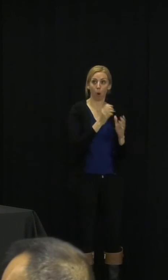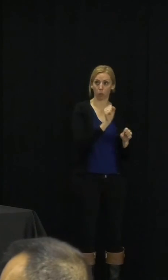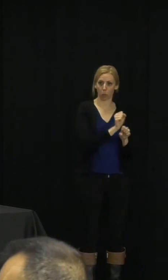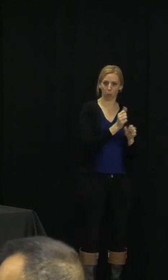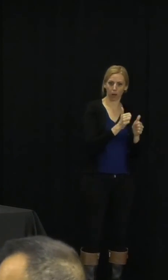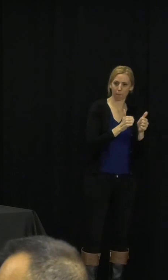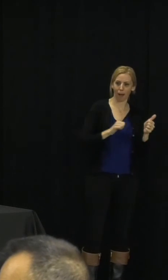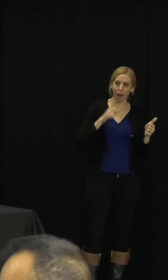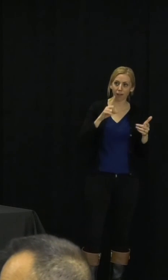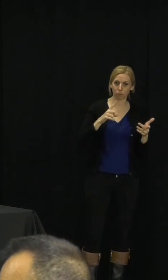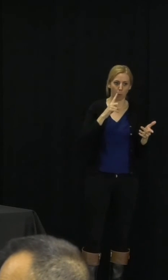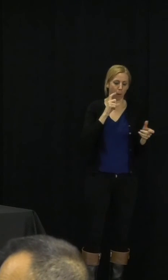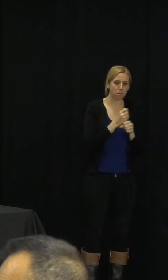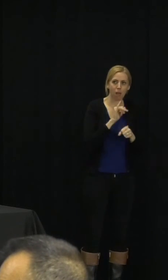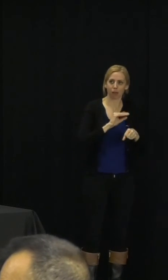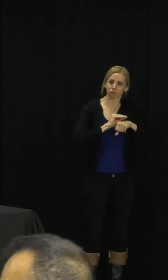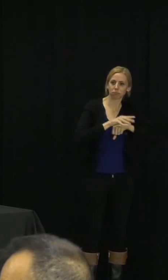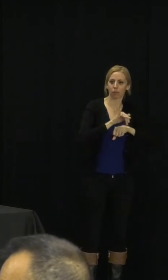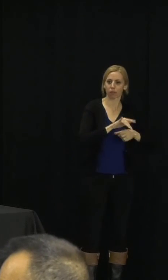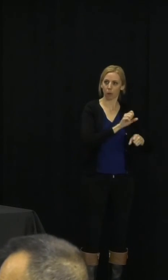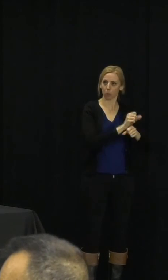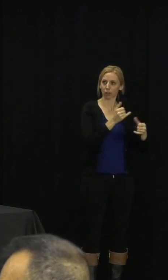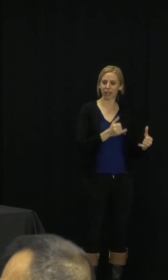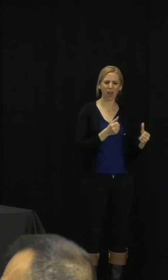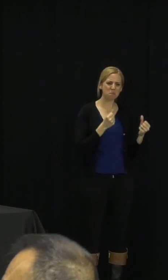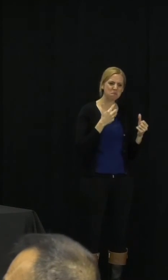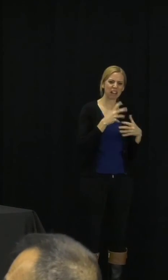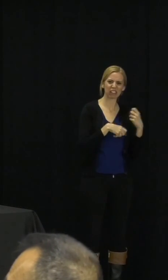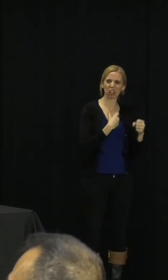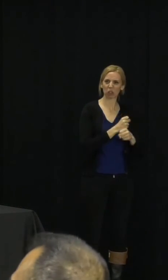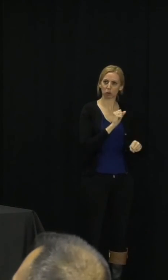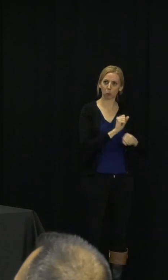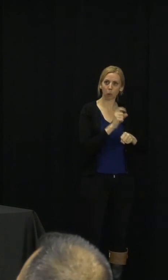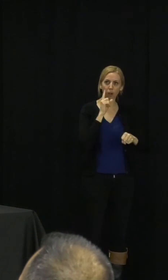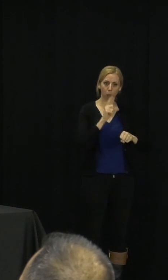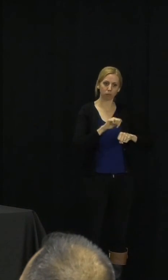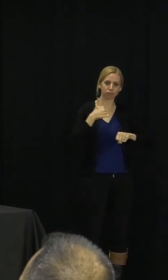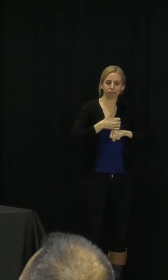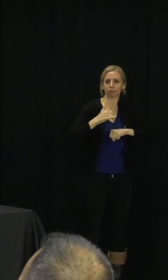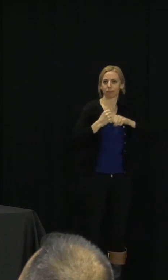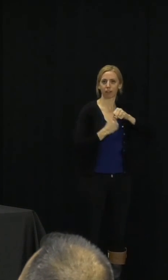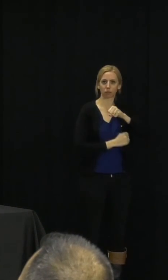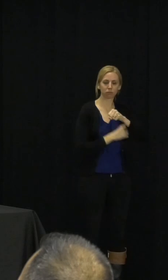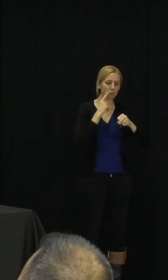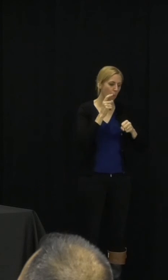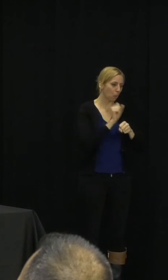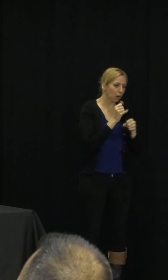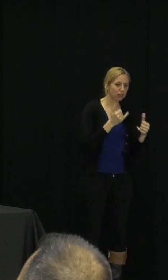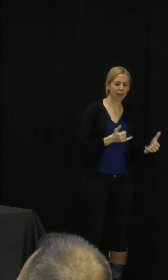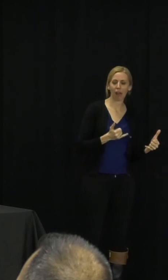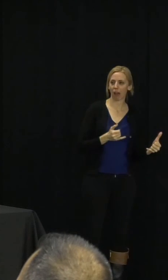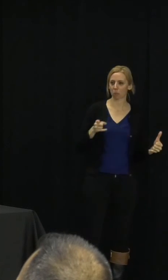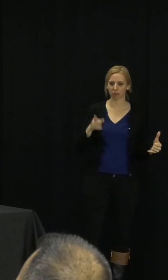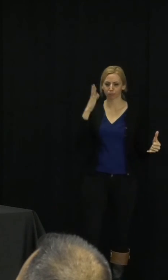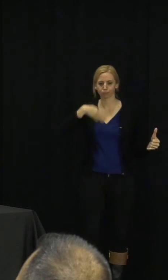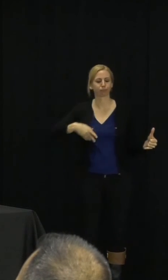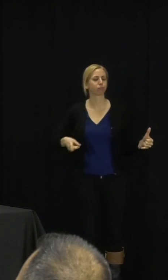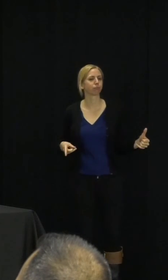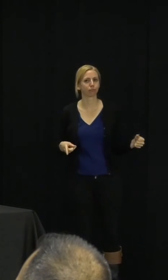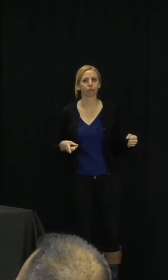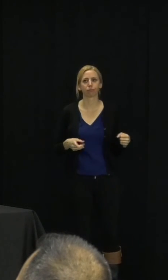Education, the Arts, and Aging? That, by the way, would encompass disability. It would encompass difficulties